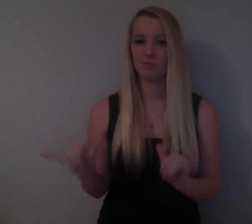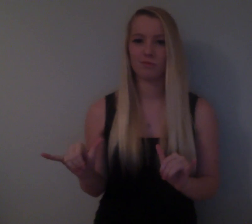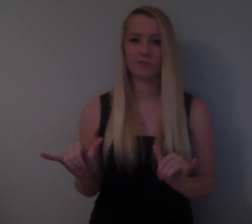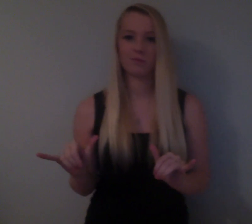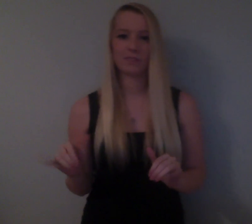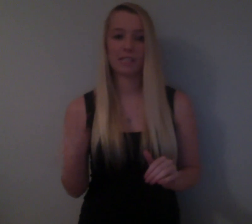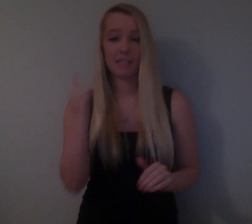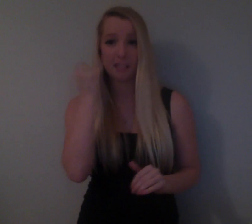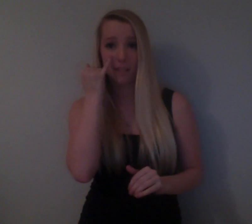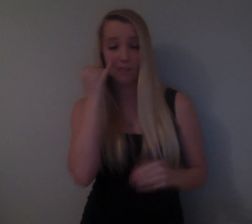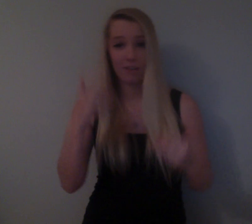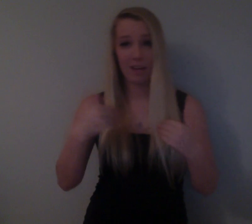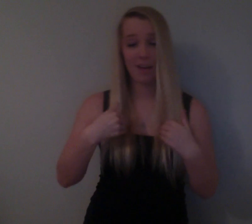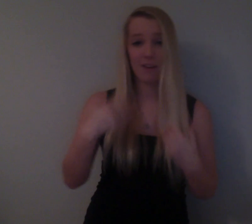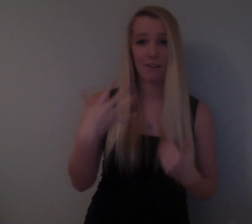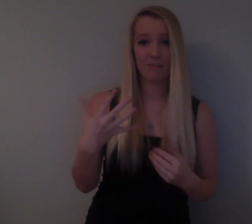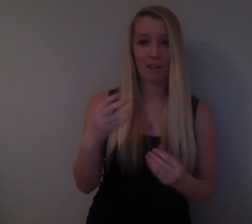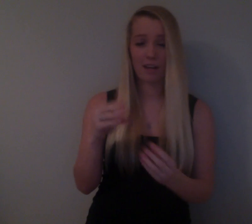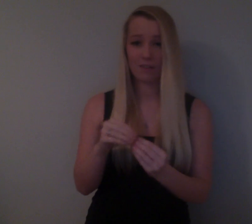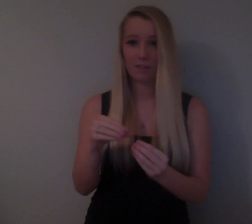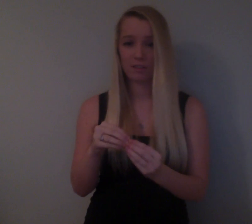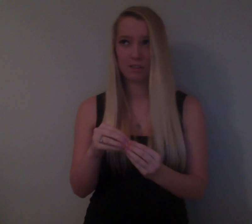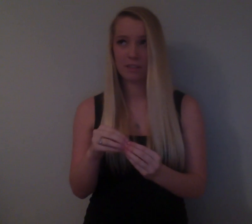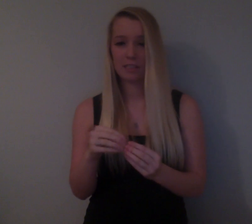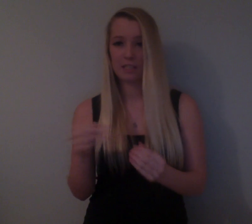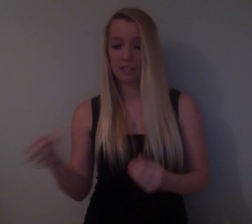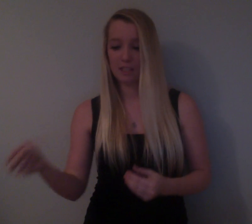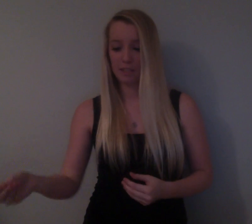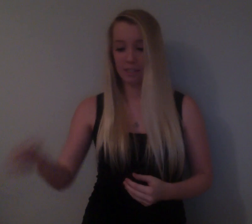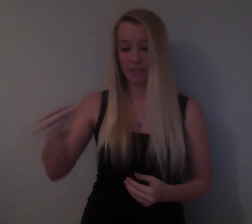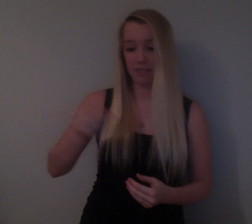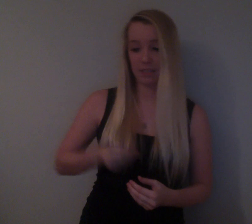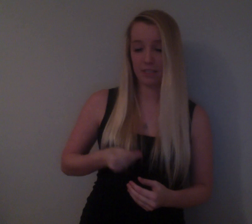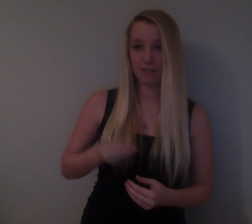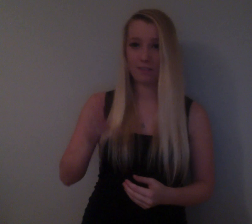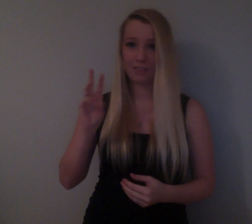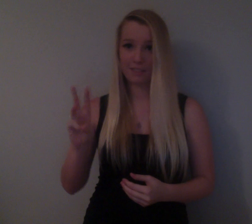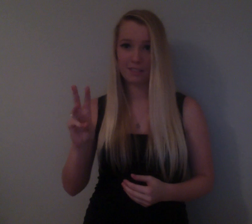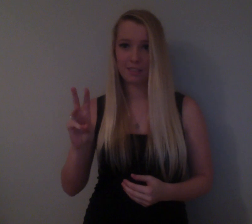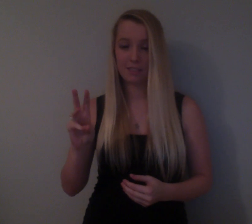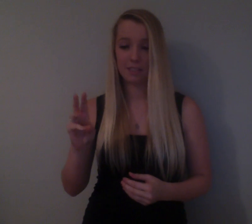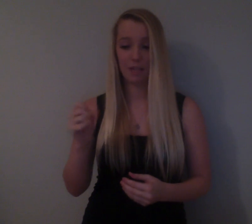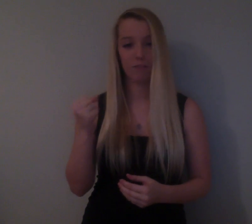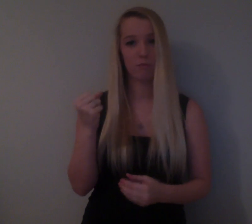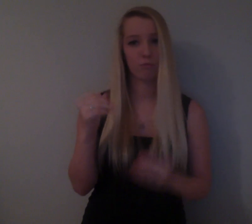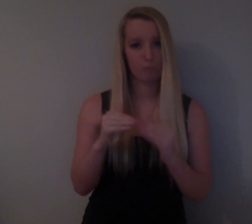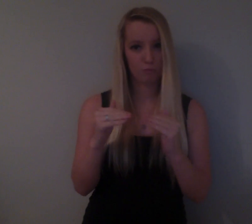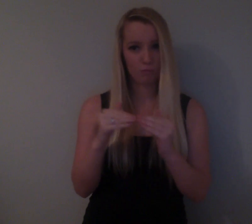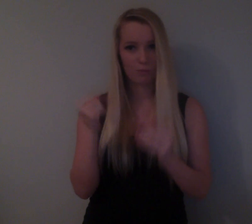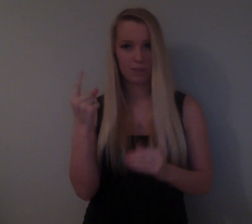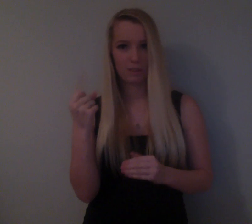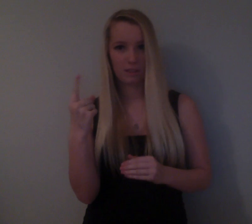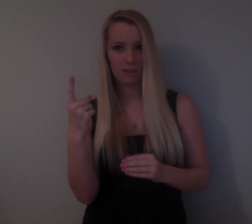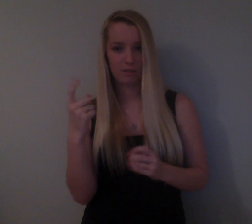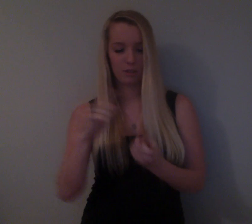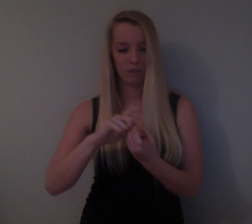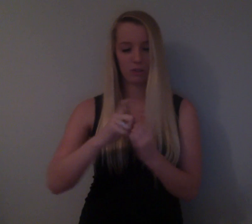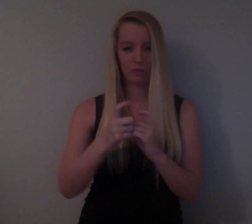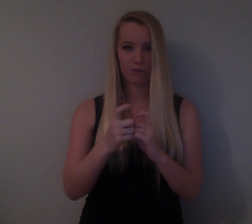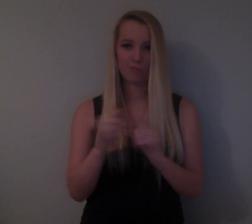6, I'm going to have 11. If I have 6 avocados and you gave me 5, I'm going to have 11 either way. Let's do a couple, since this number line is so nice,